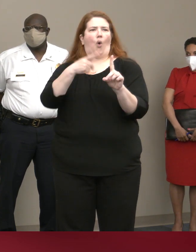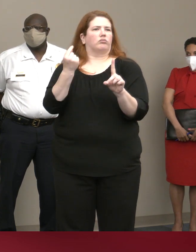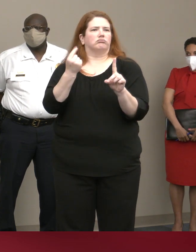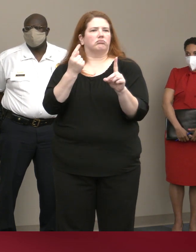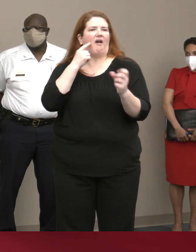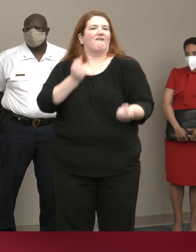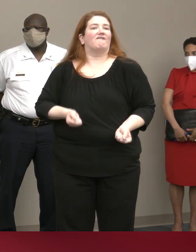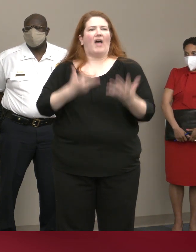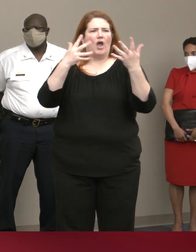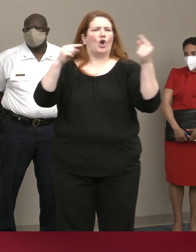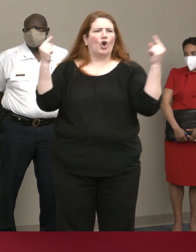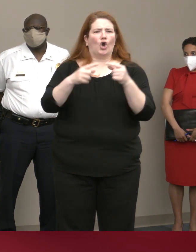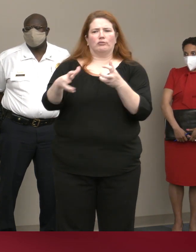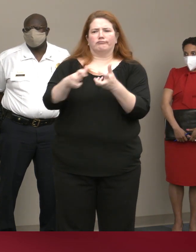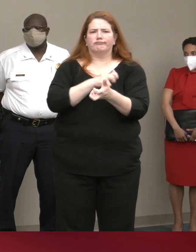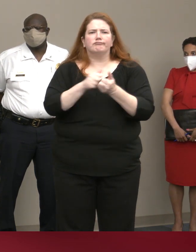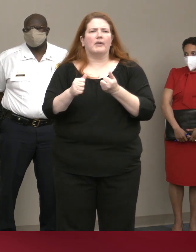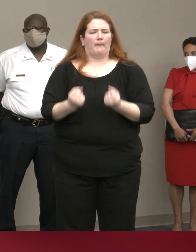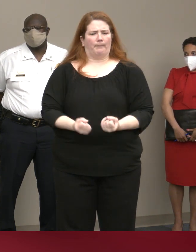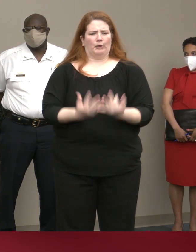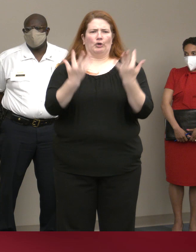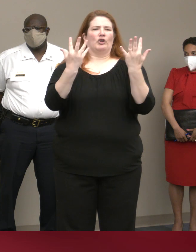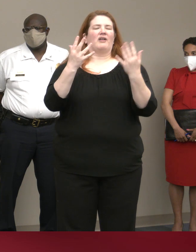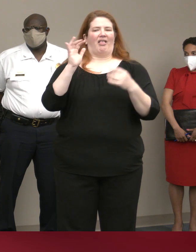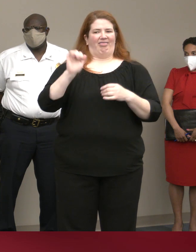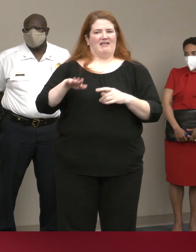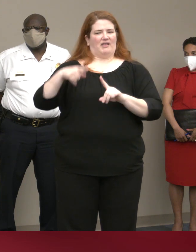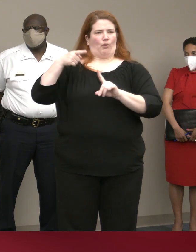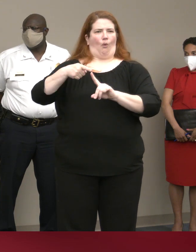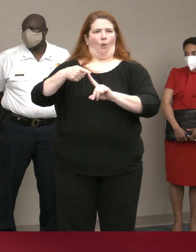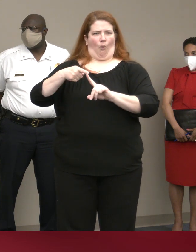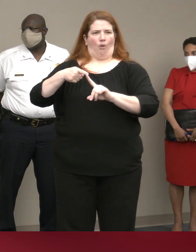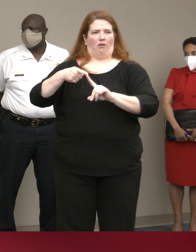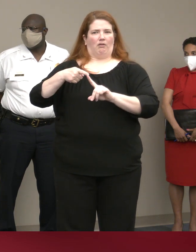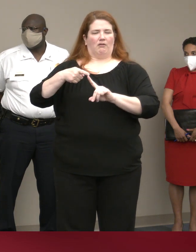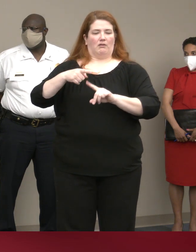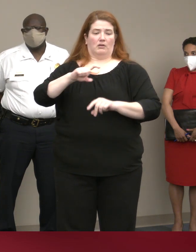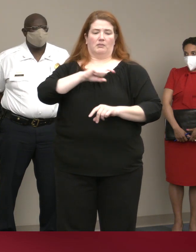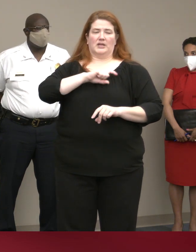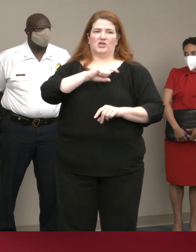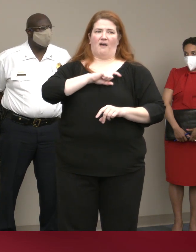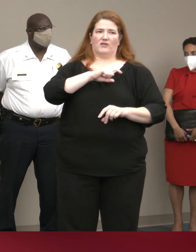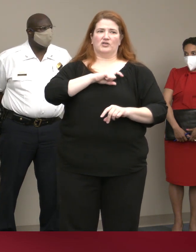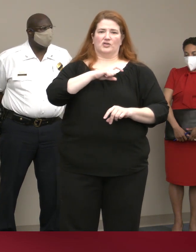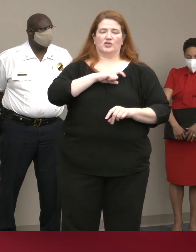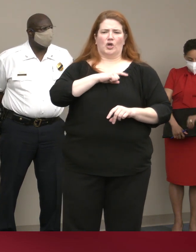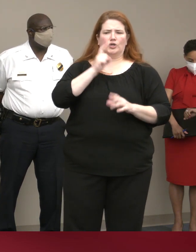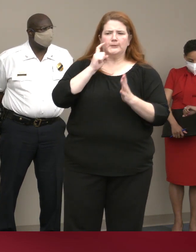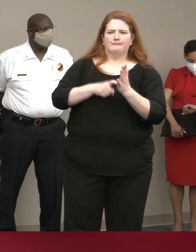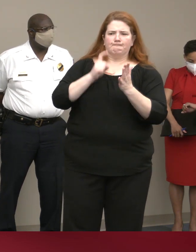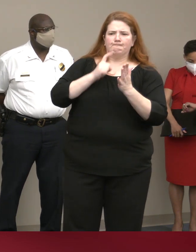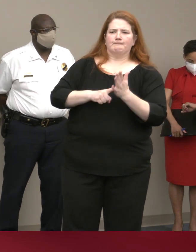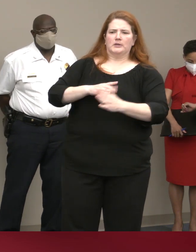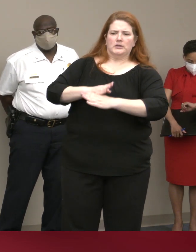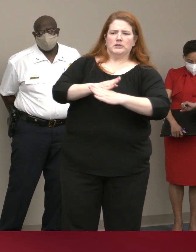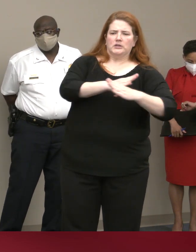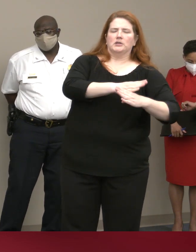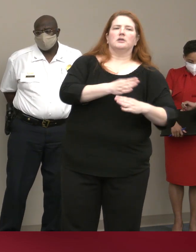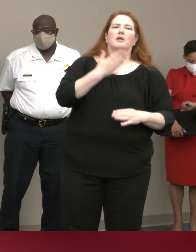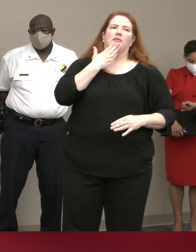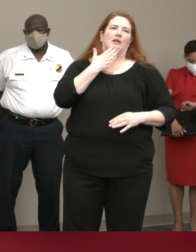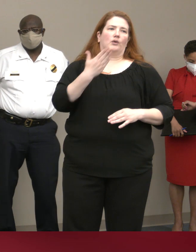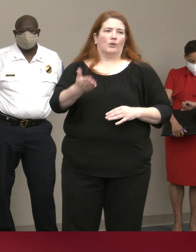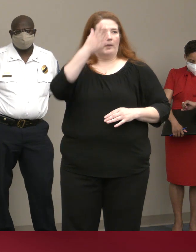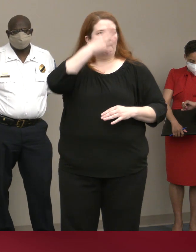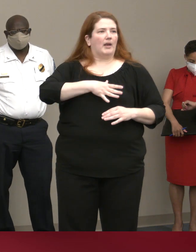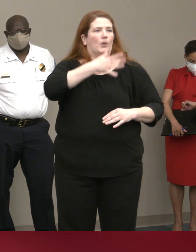fire, to loot, and to burn things. Thank you to the men and women of the St. Louis Police Department and,